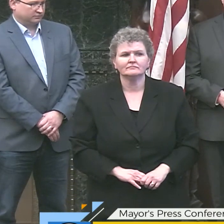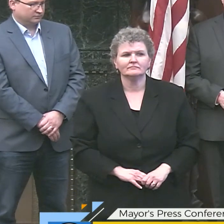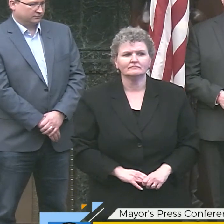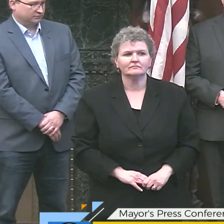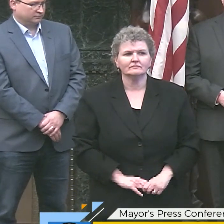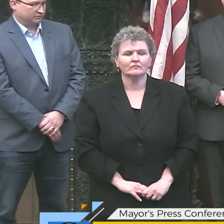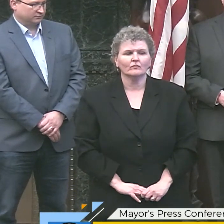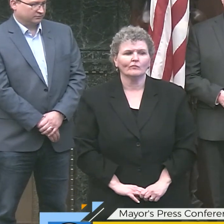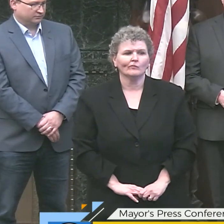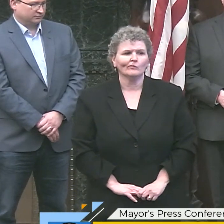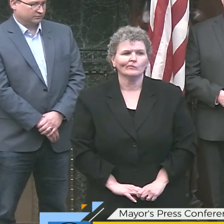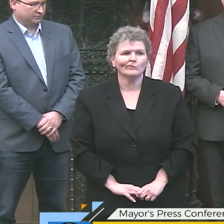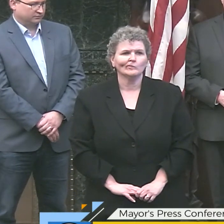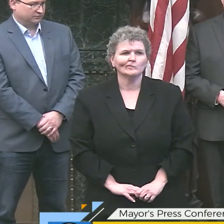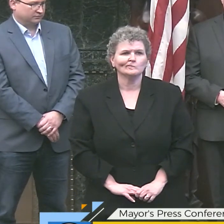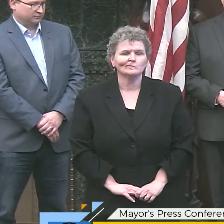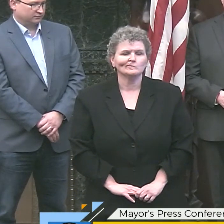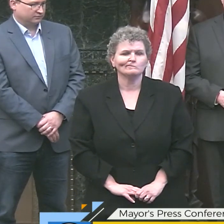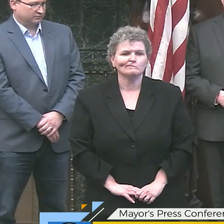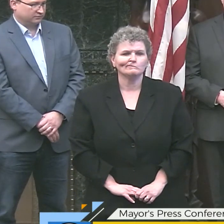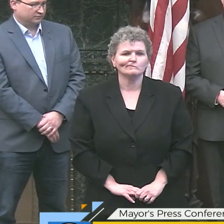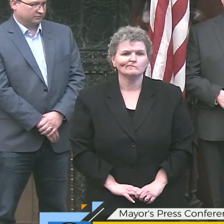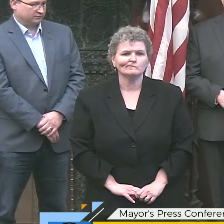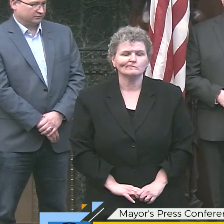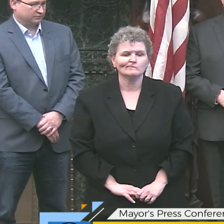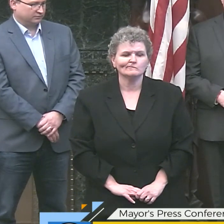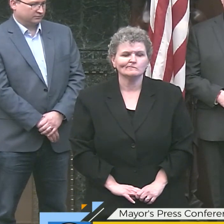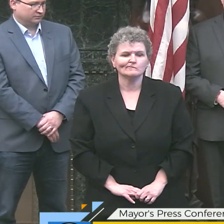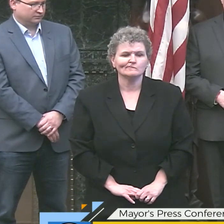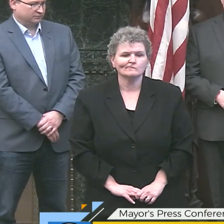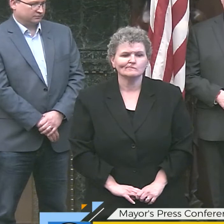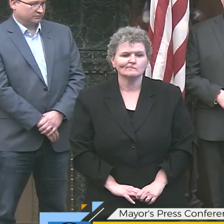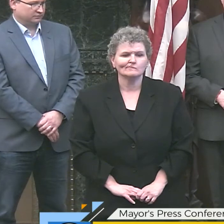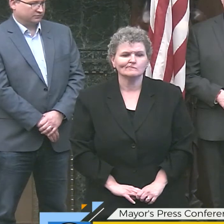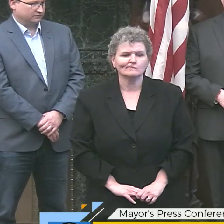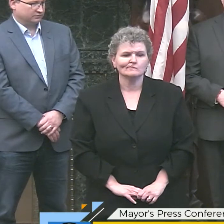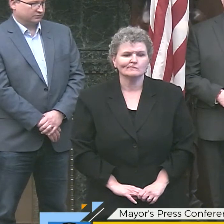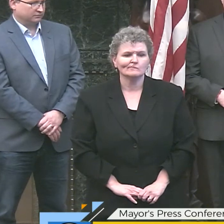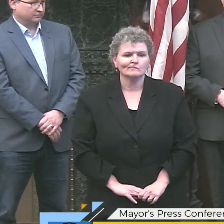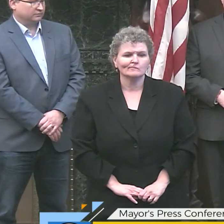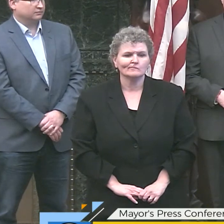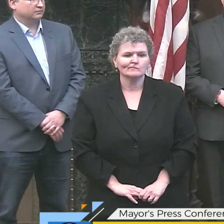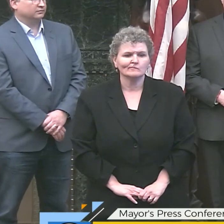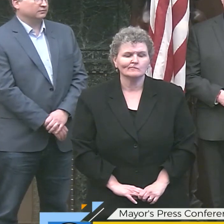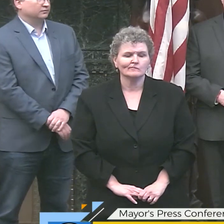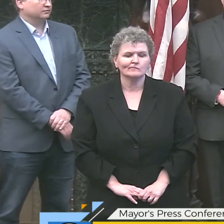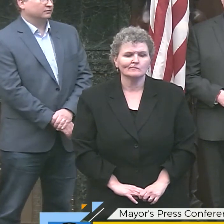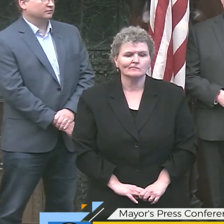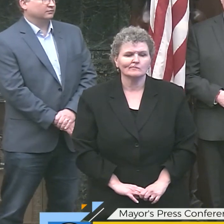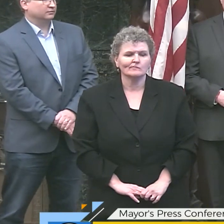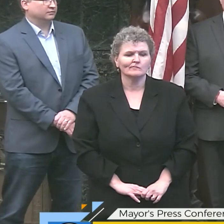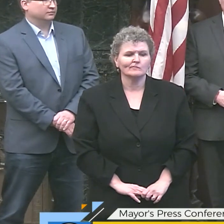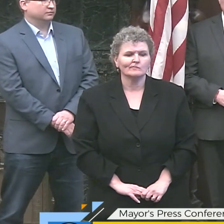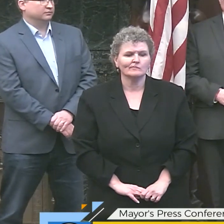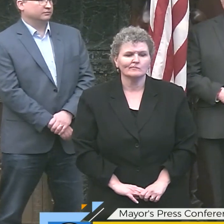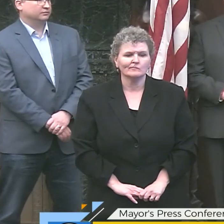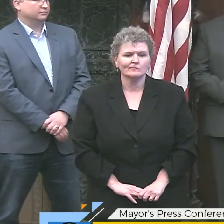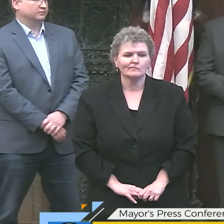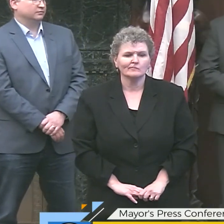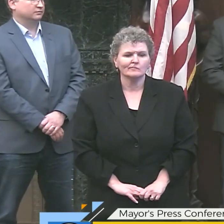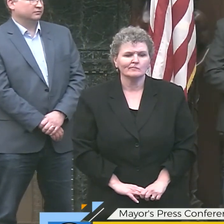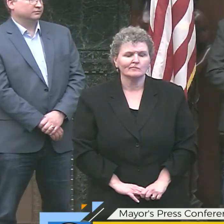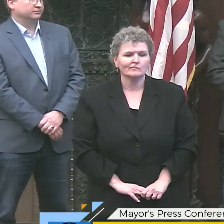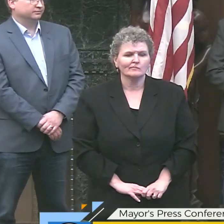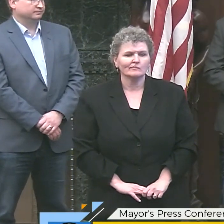sociales para poder implementar nuevas reglas y nuevas tácticas en la comunidad, viendo lo que ha funcionado en otros lugares, para